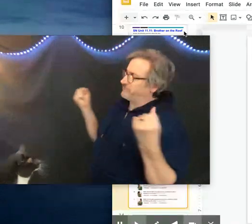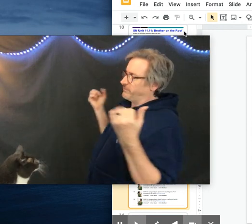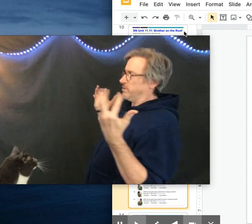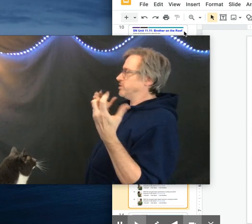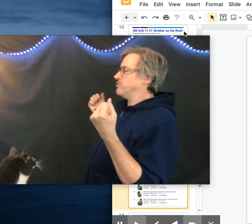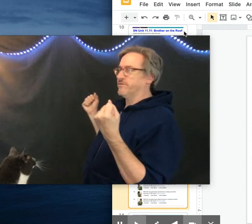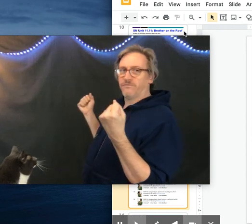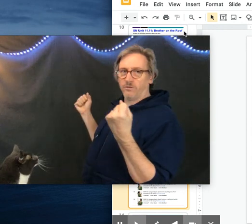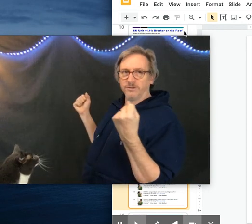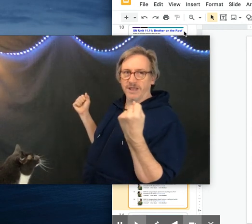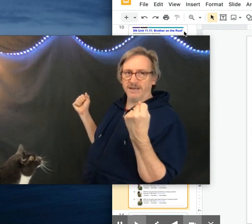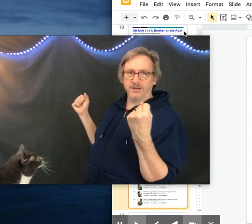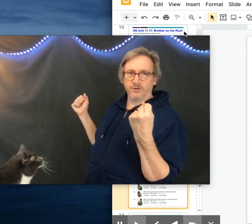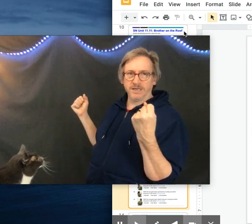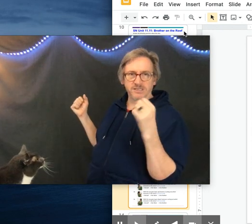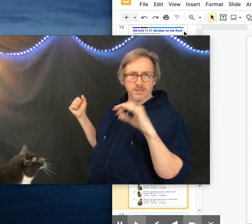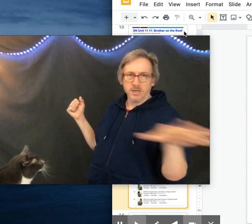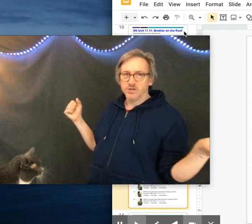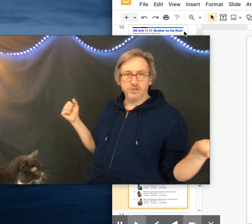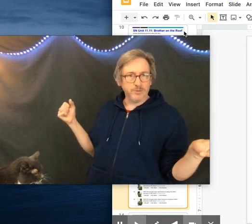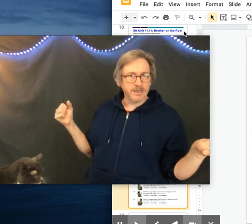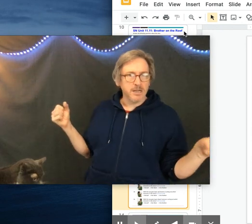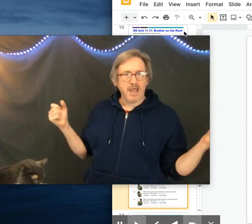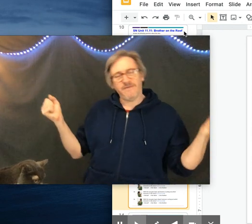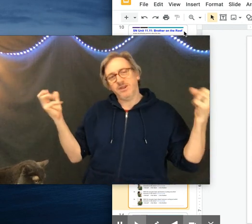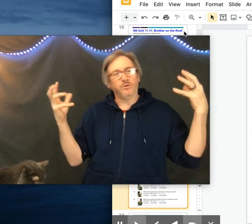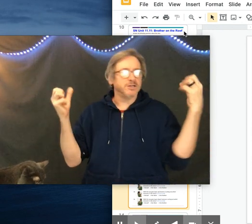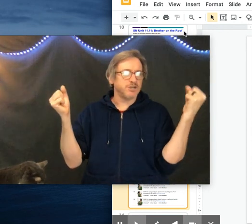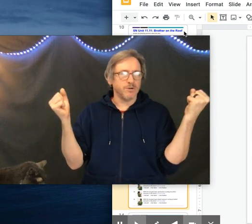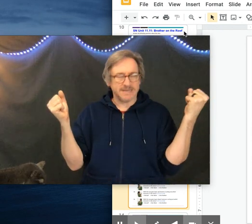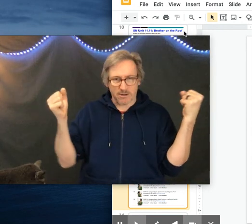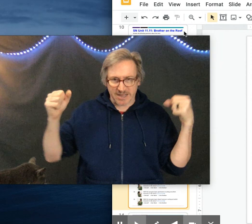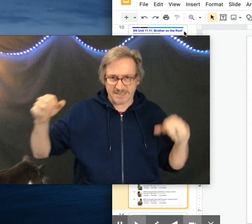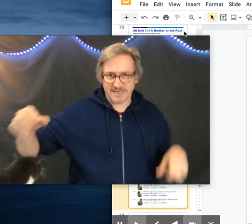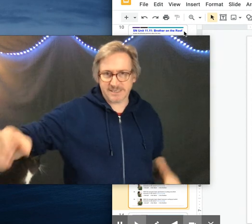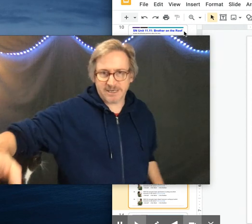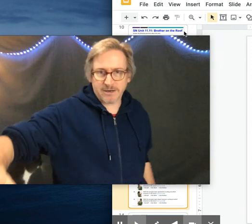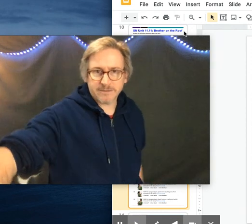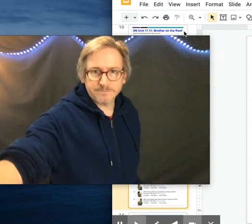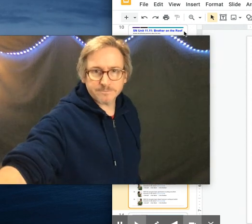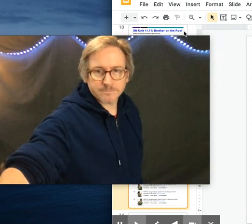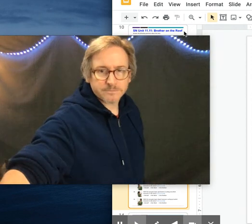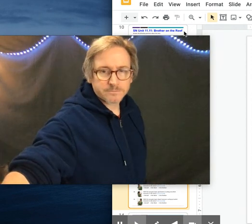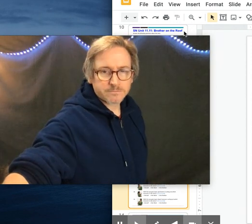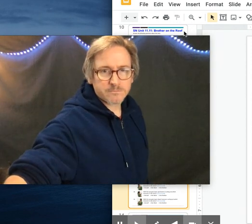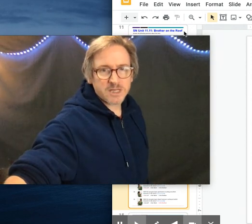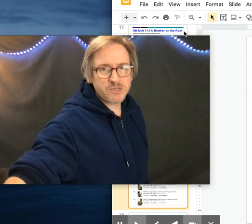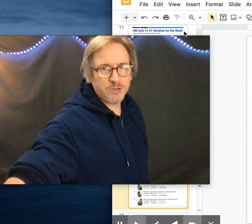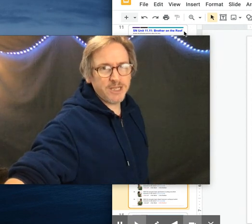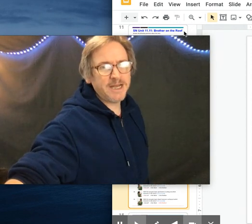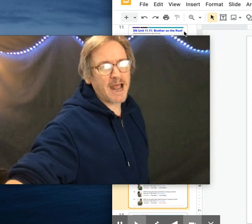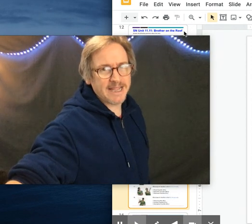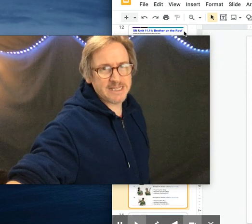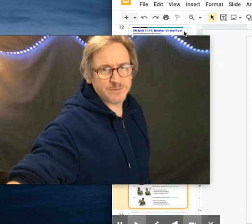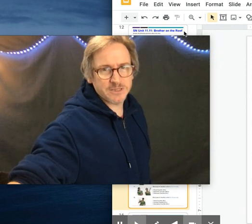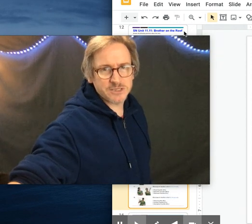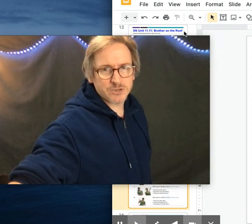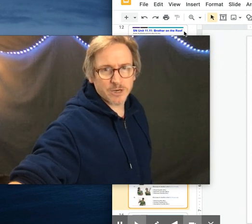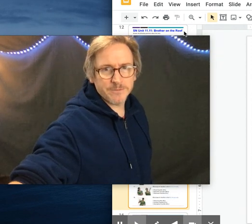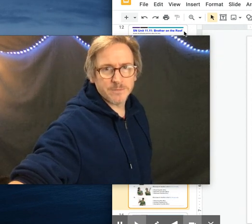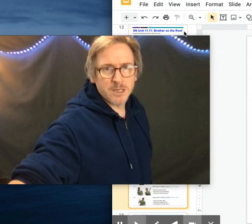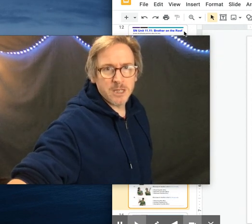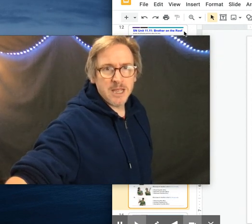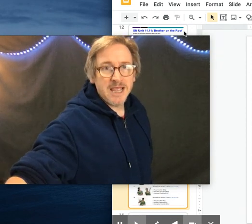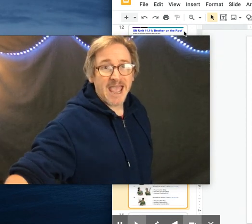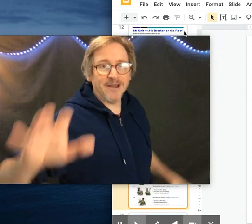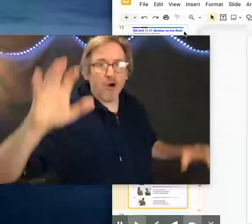Roll shift, if you want to go to the full 90 degrees, do it, and then you can tone it down as necessary. So we're looking at eye gaze within the